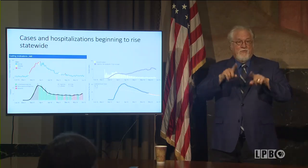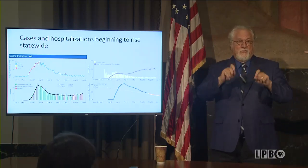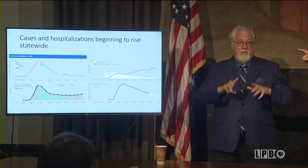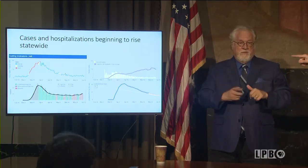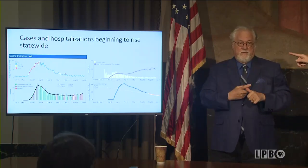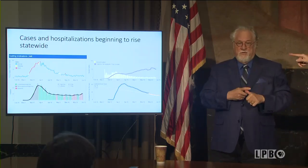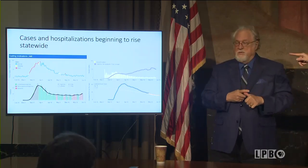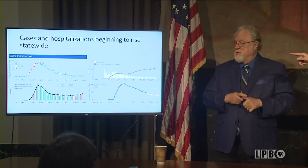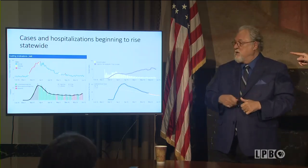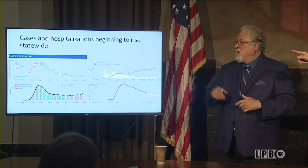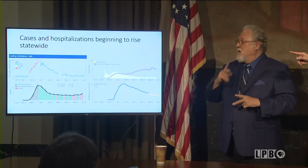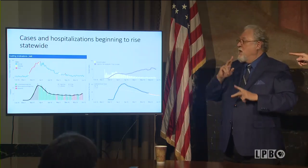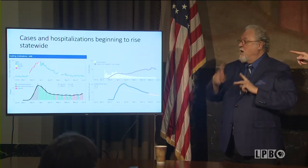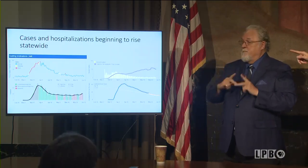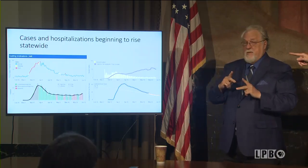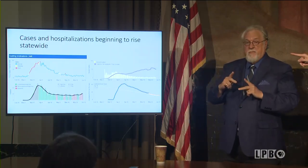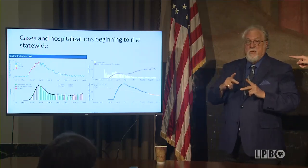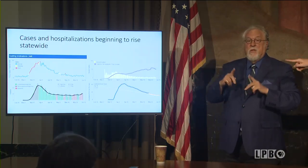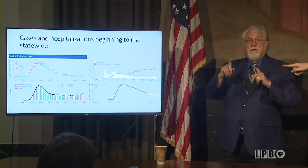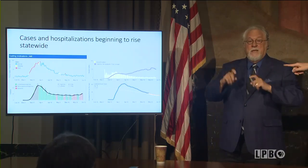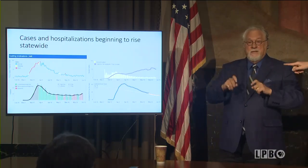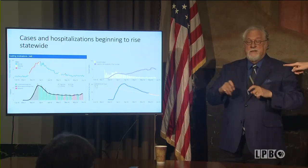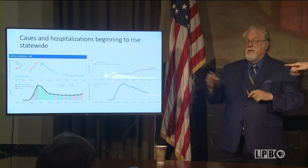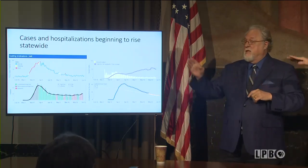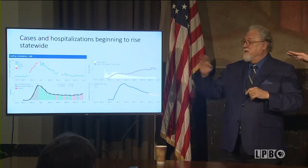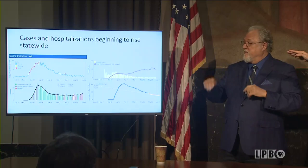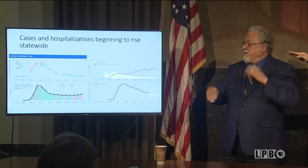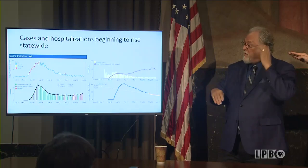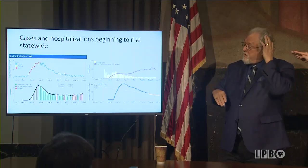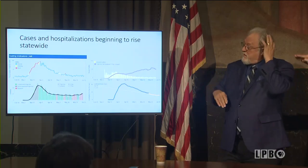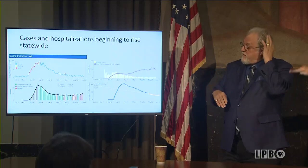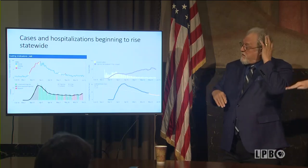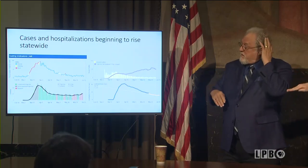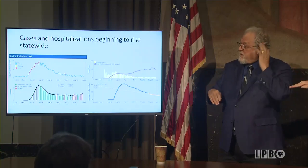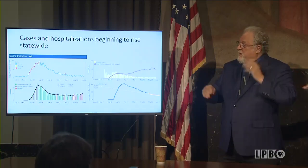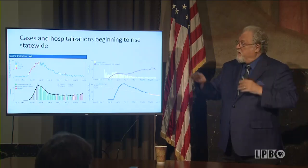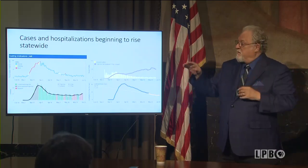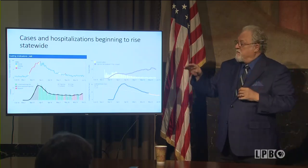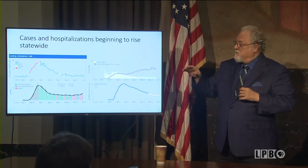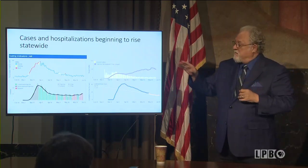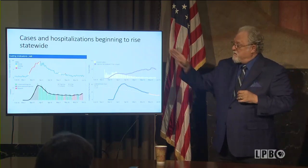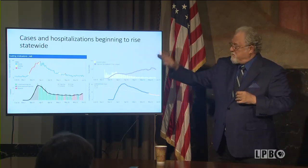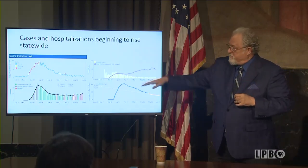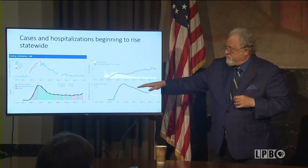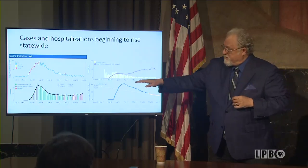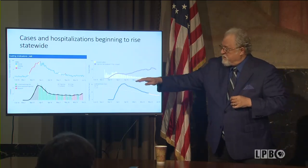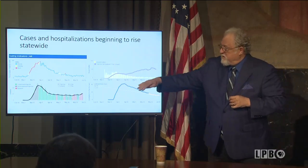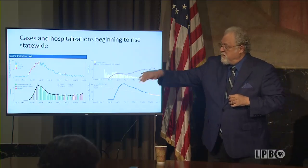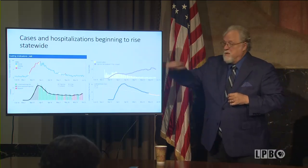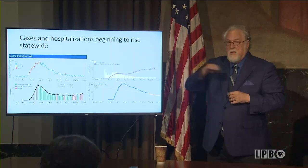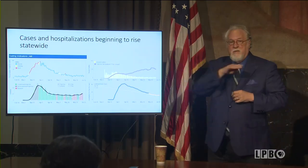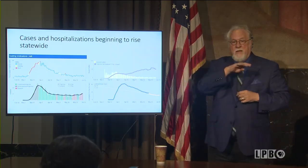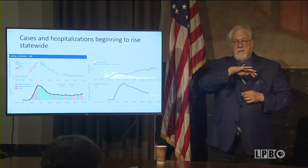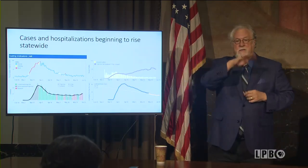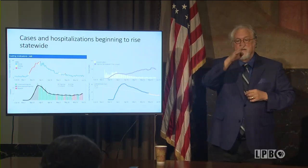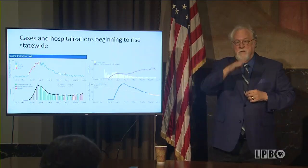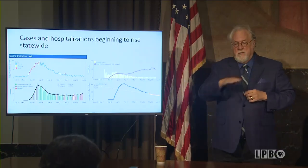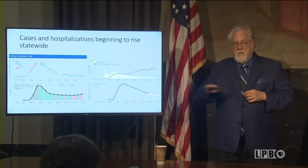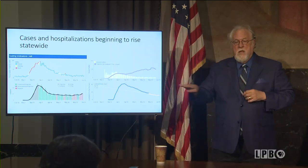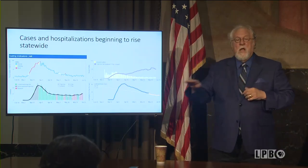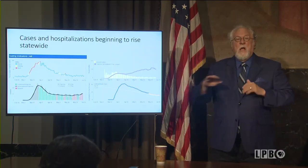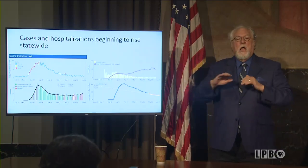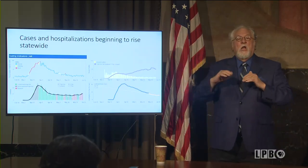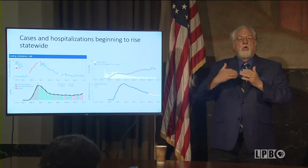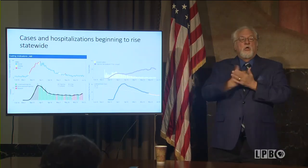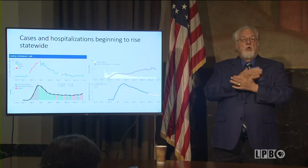tested. And so as people are tested, then if they're a case, they'll show up in that next graph on the left. That's the epi curve. That's the number of new